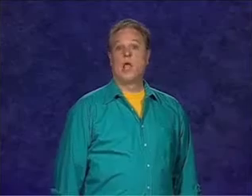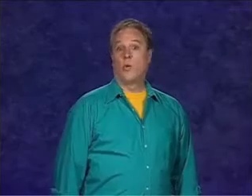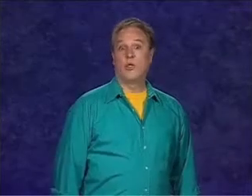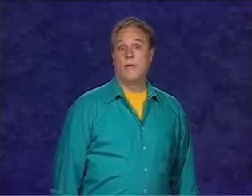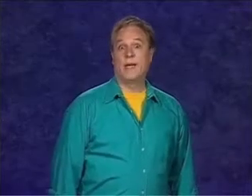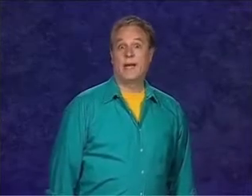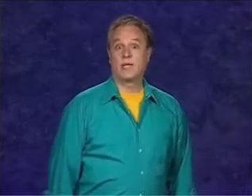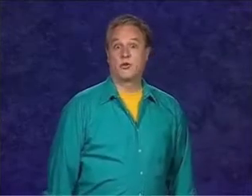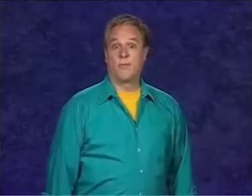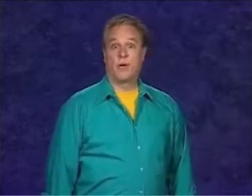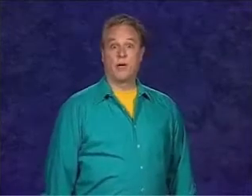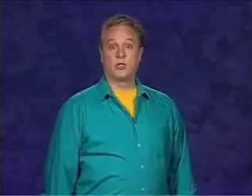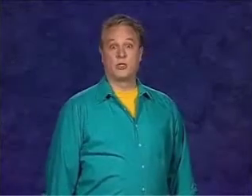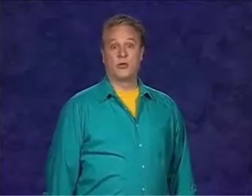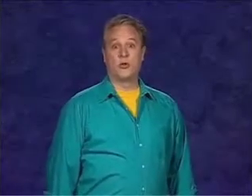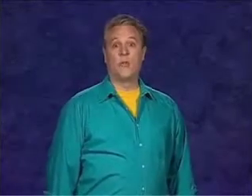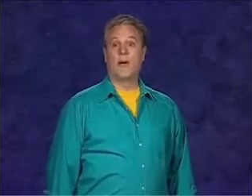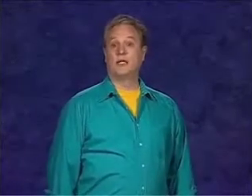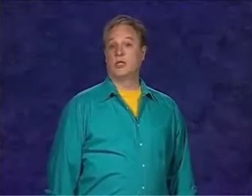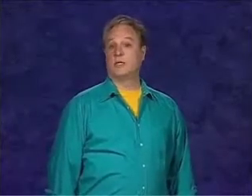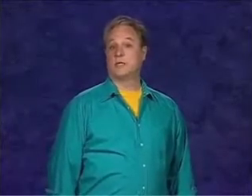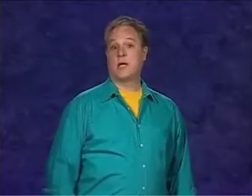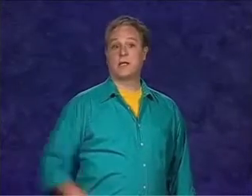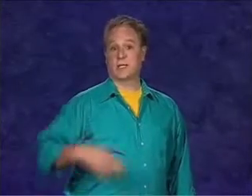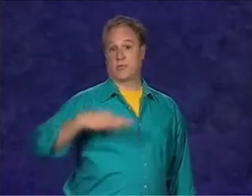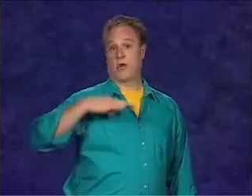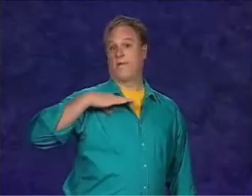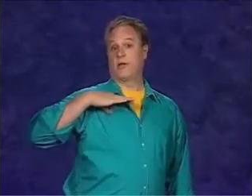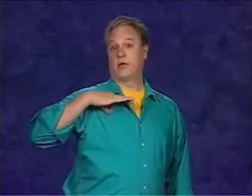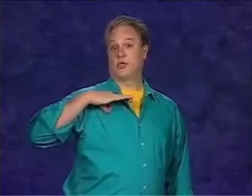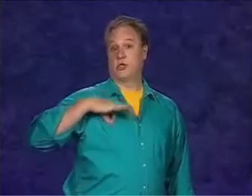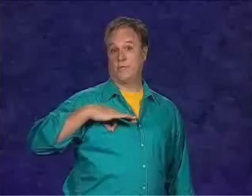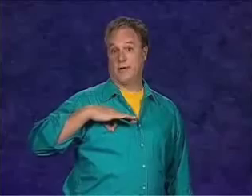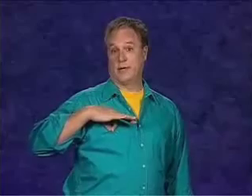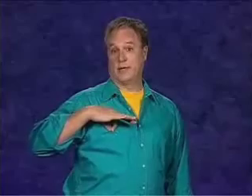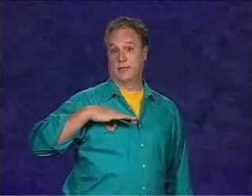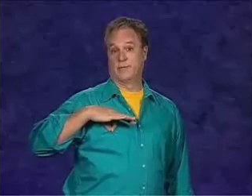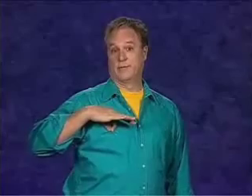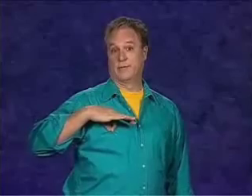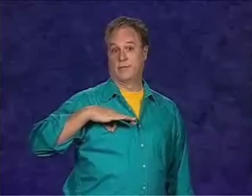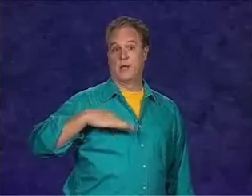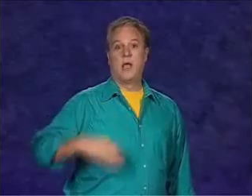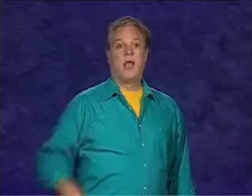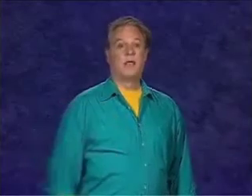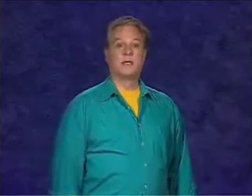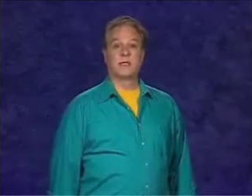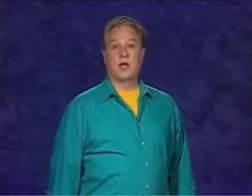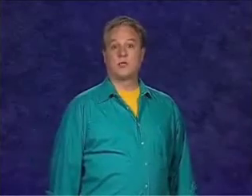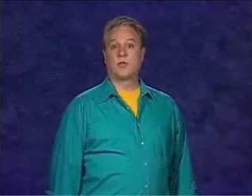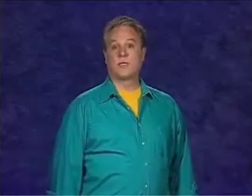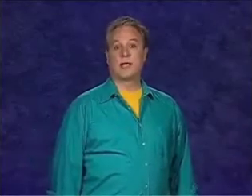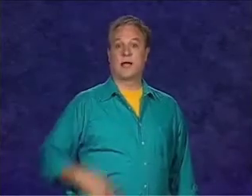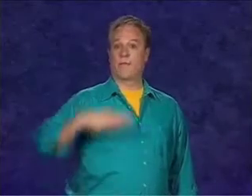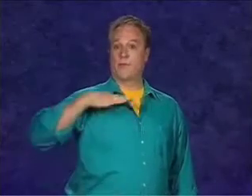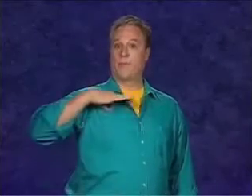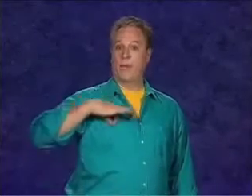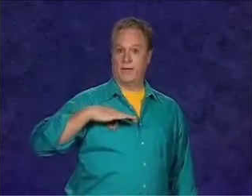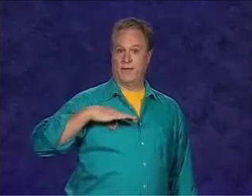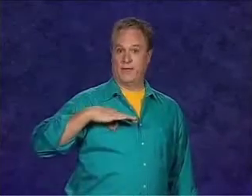When you make an extra buck or two, you might just tuck this profit in your shirt pocket. This is also the sign for